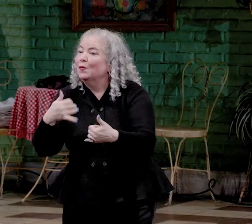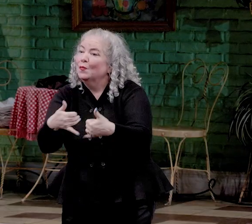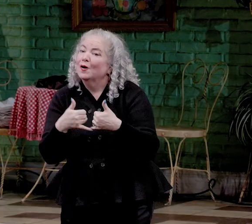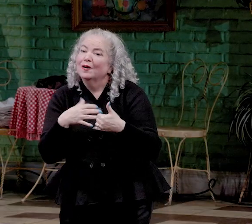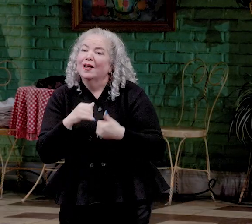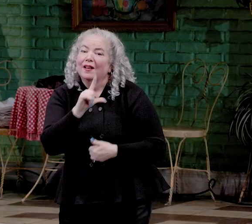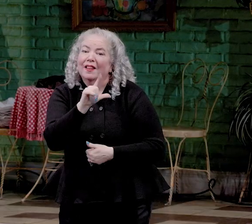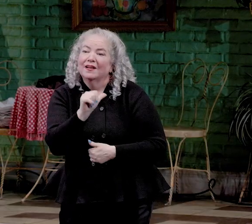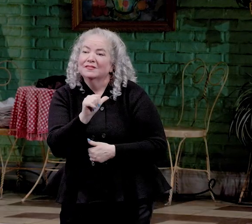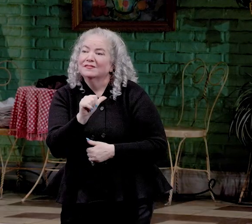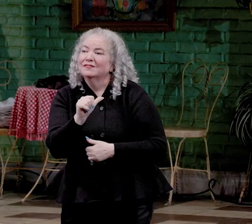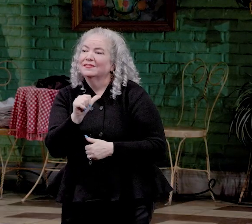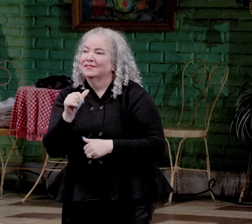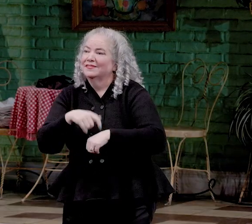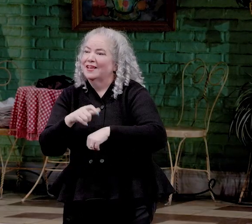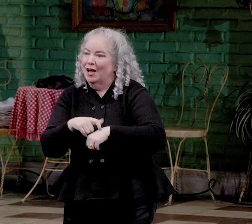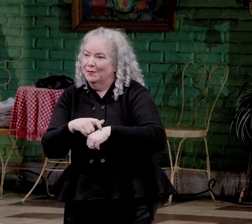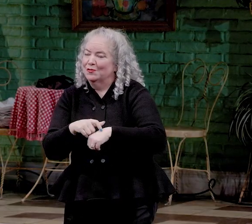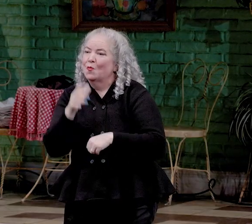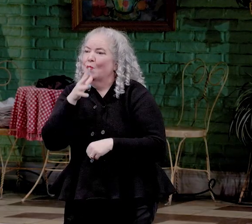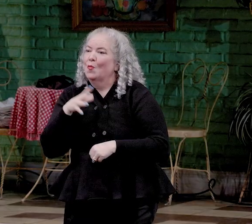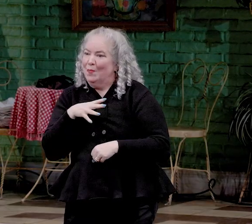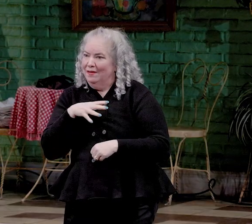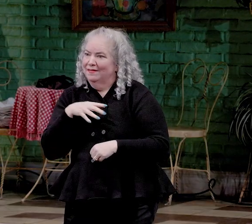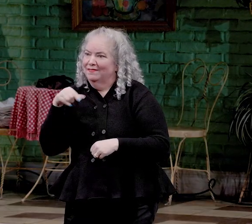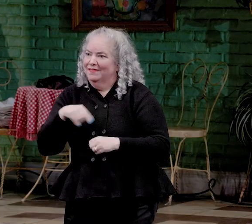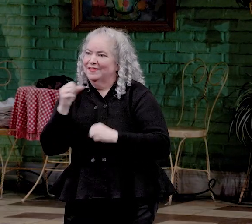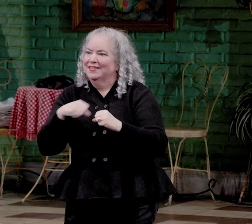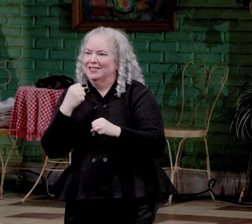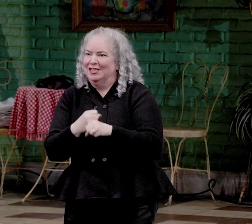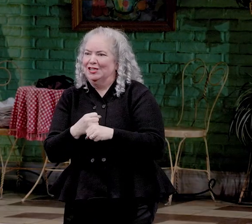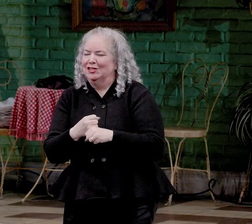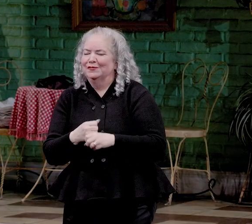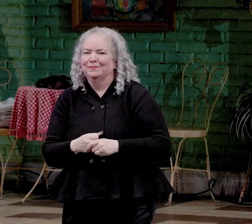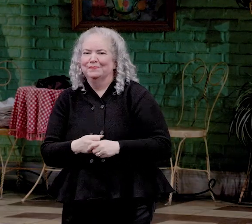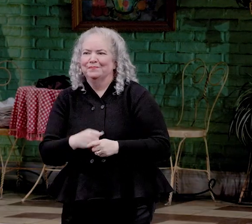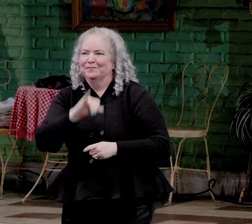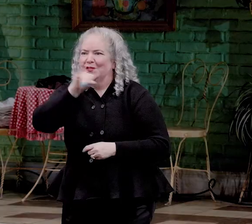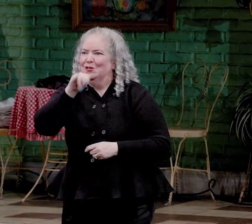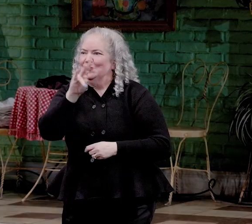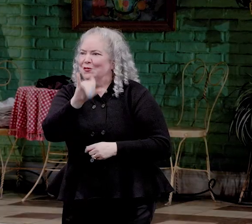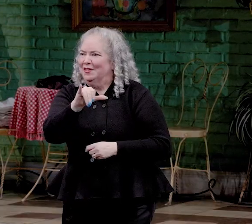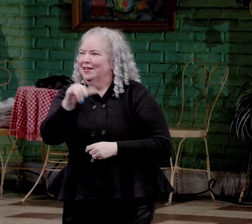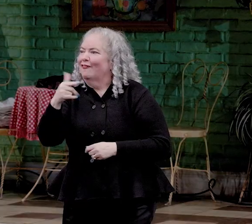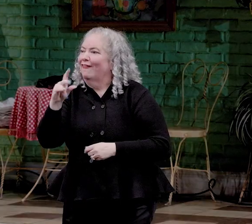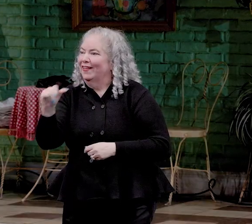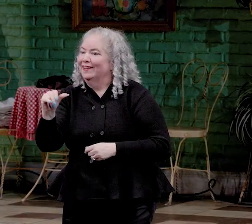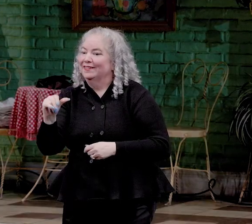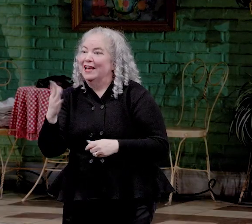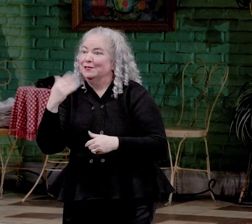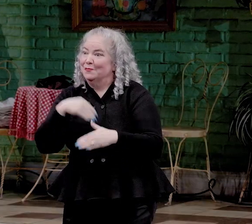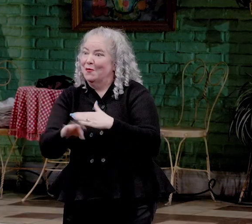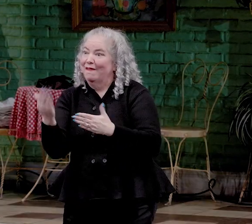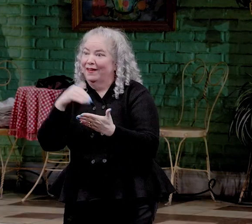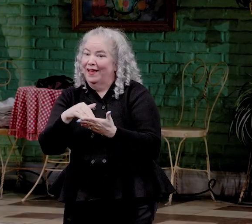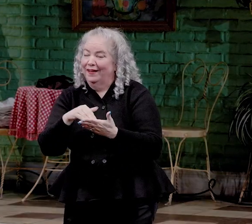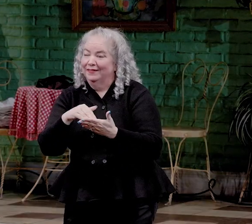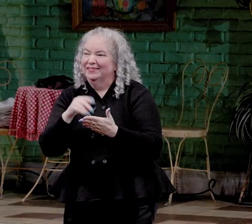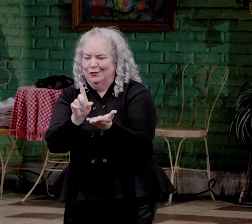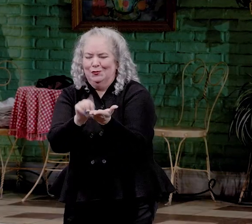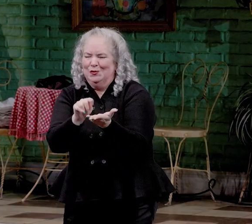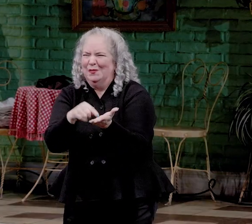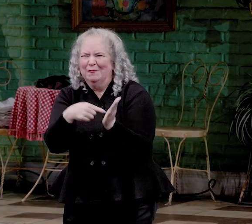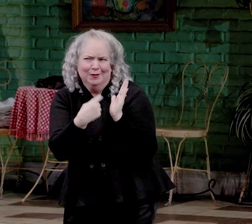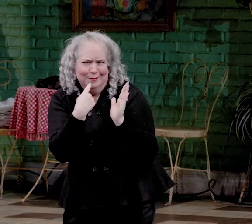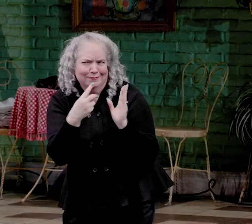Angeles Times Woman of the Year in Theater. Judy Garland has been reborn, exclaims Chicago